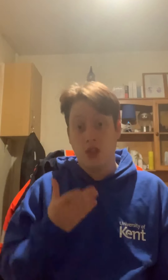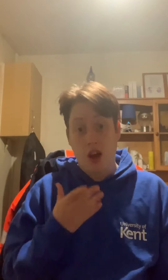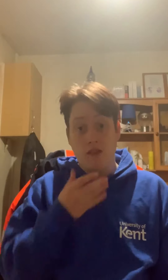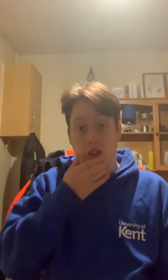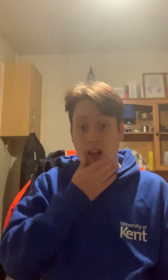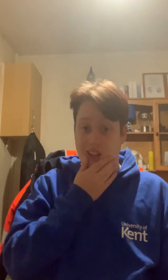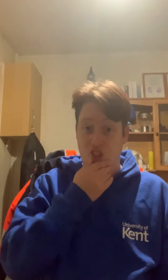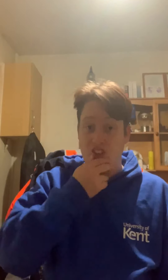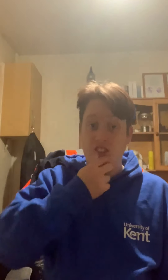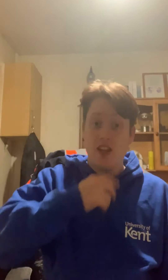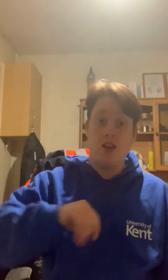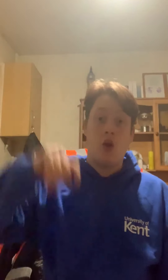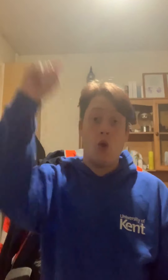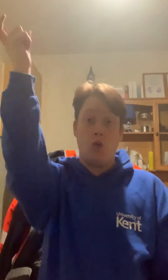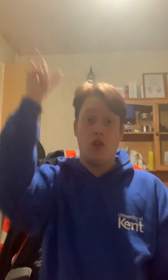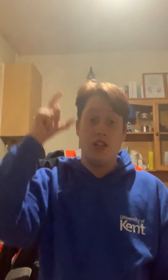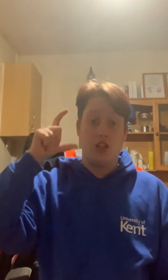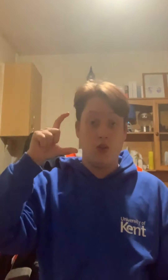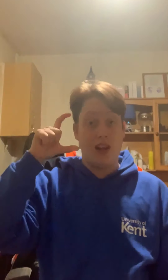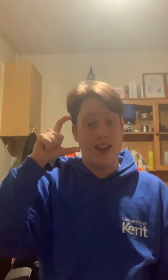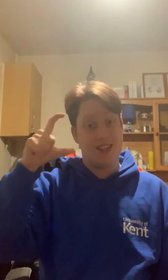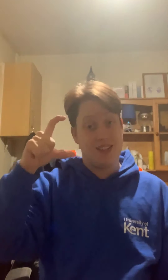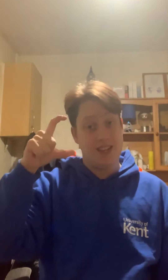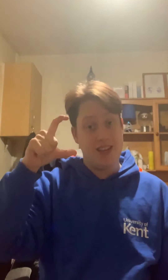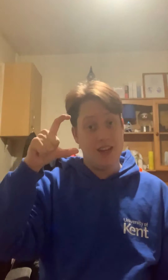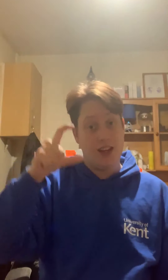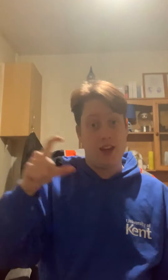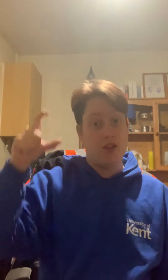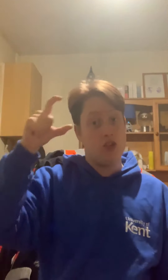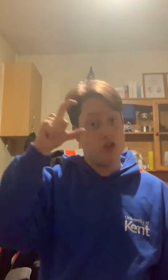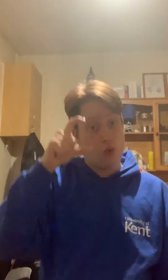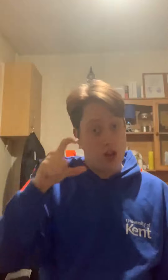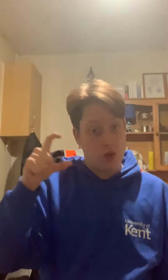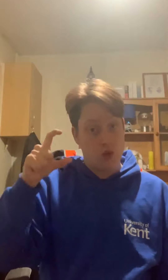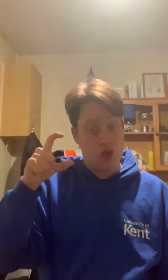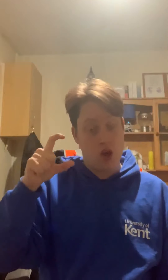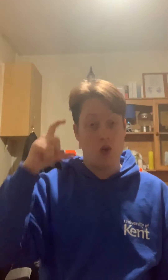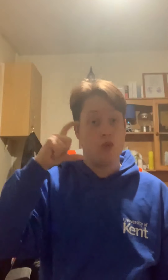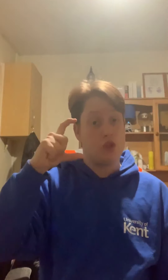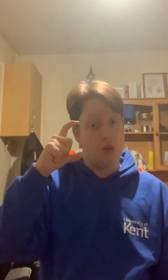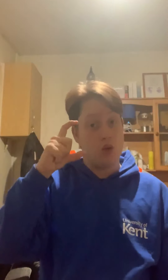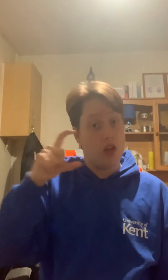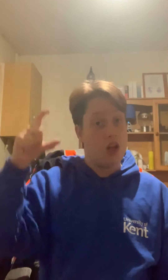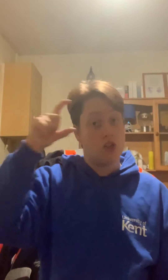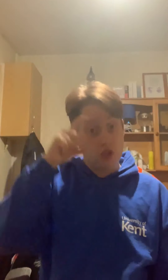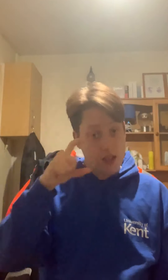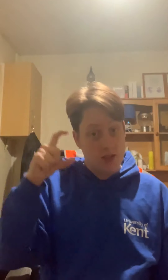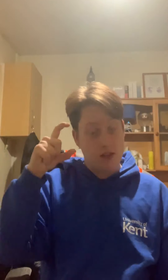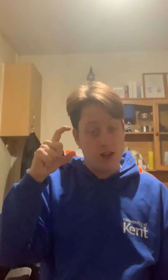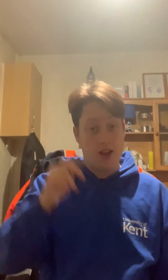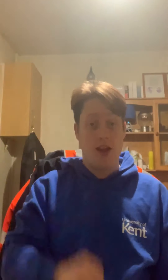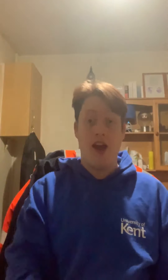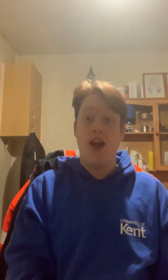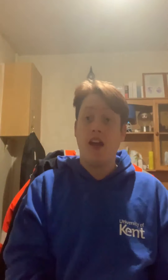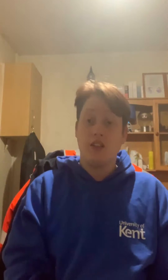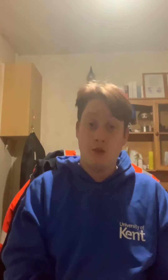to sign countries, we need to do the letter C and then do a little circle. So countries. To